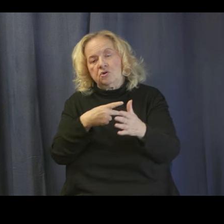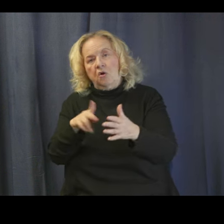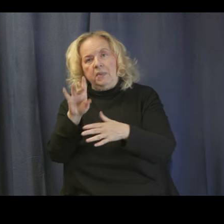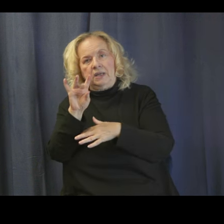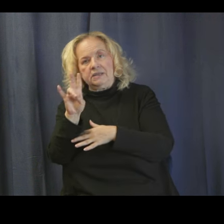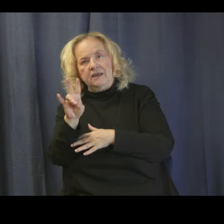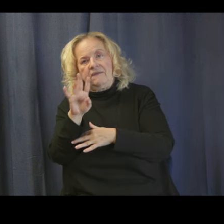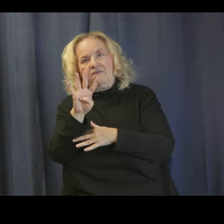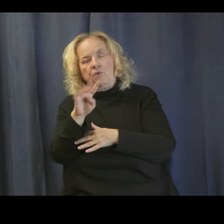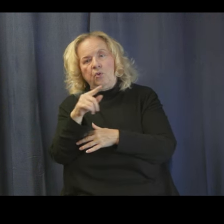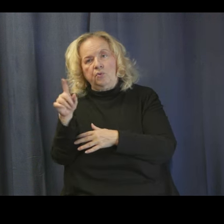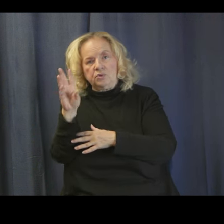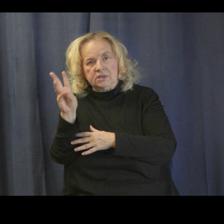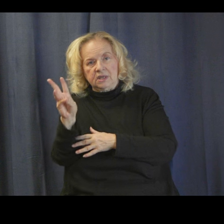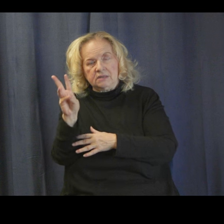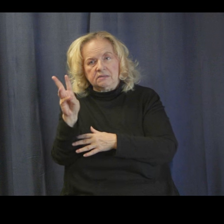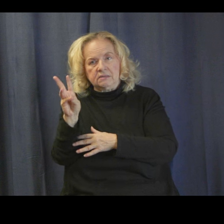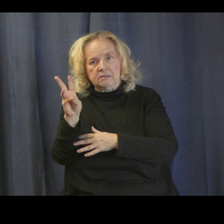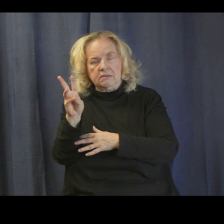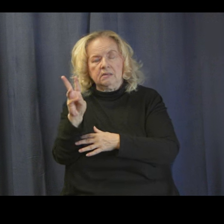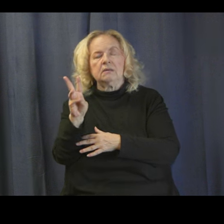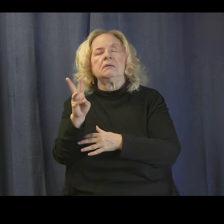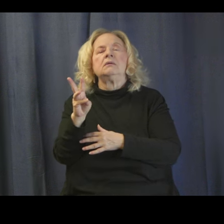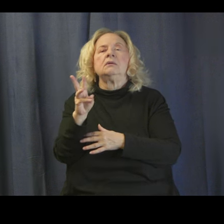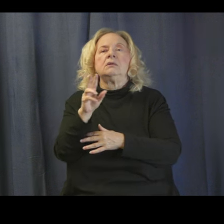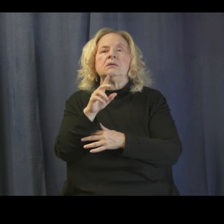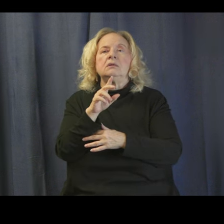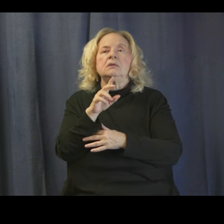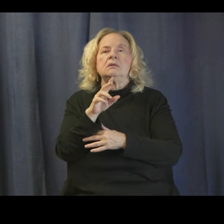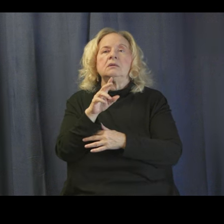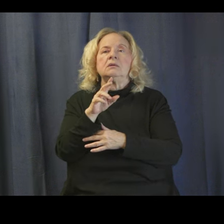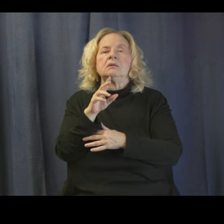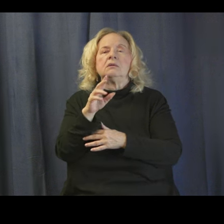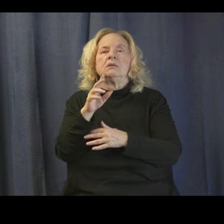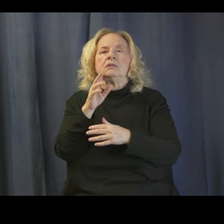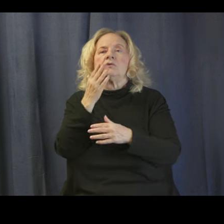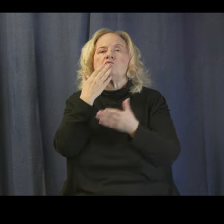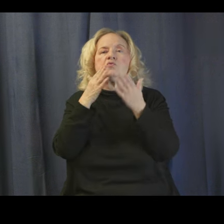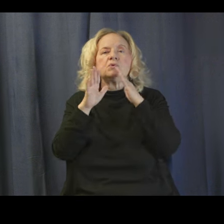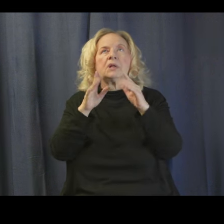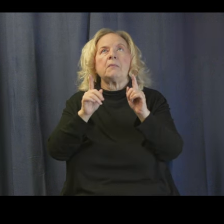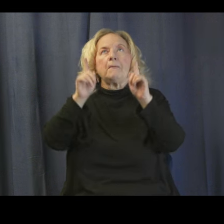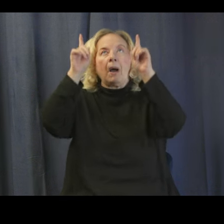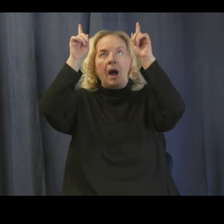Psalm 87, 4 through 6, so there's a Jerusalem above and a Jerusalem